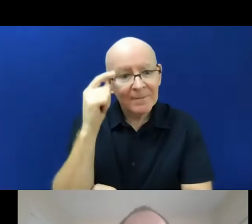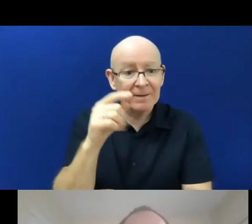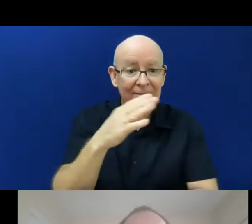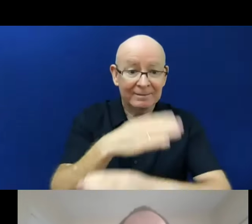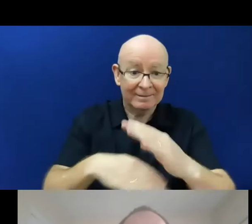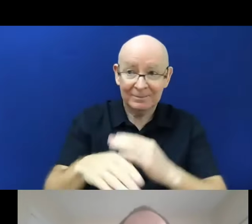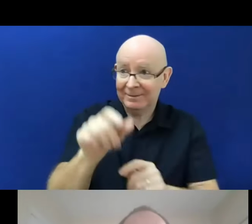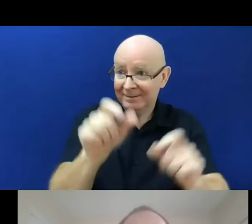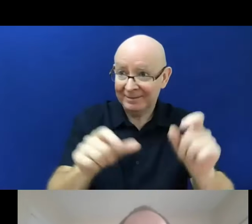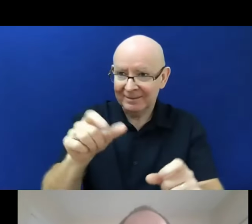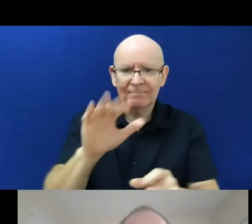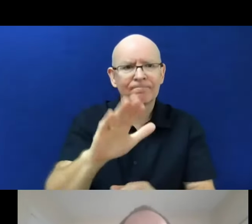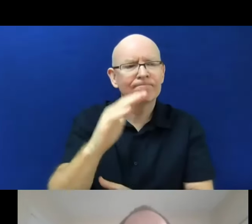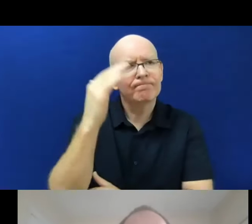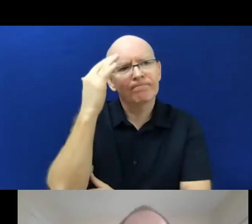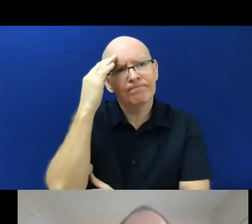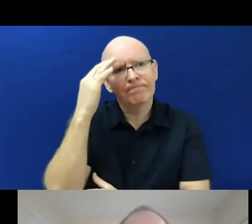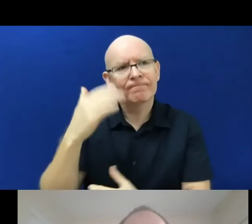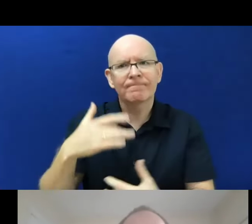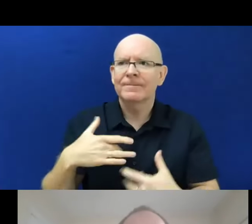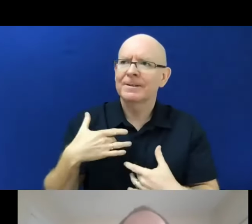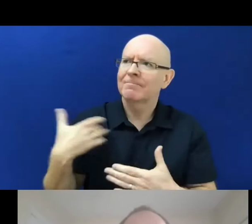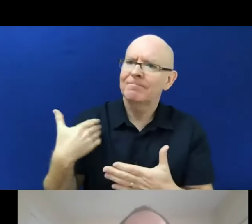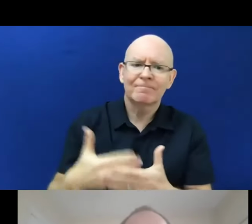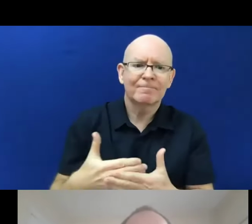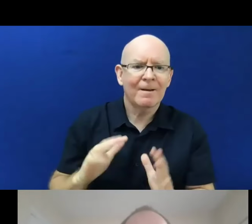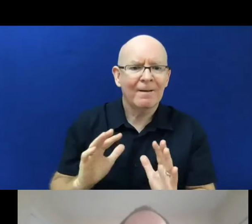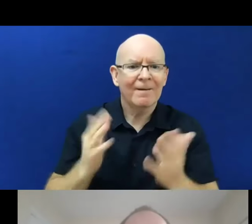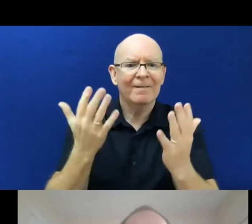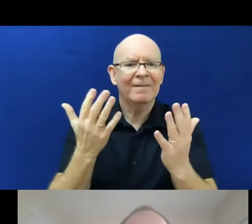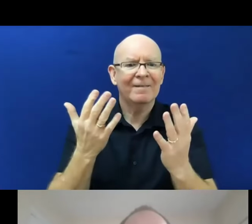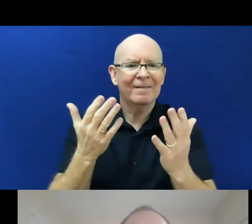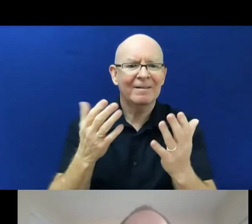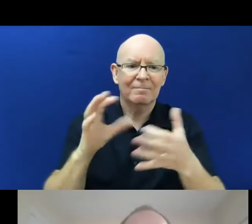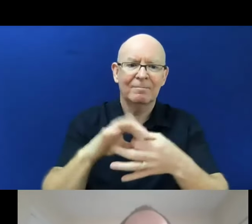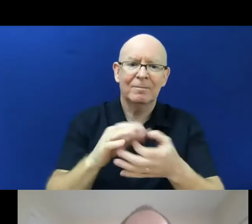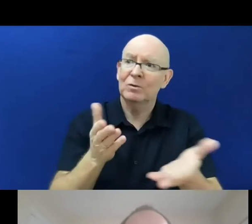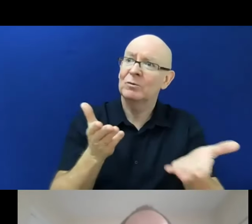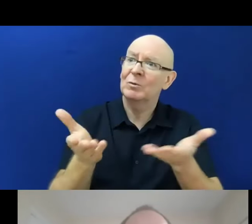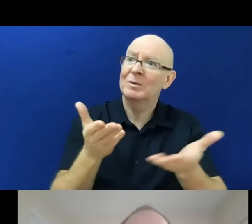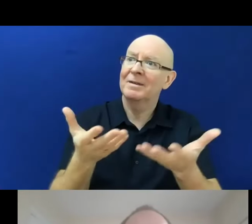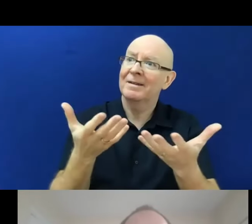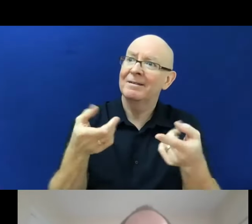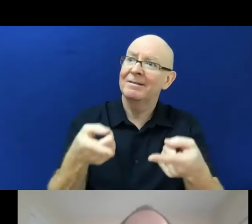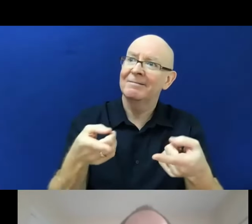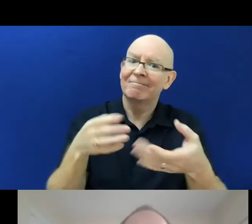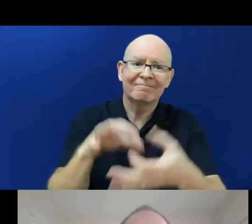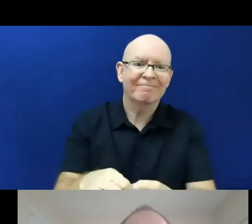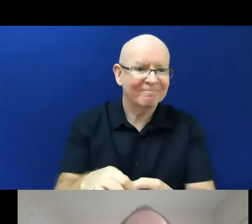them. So they do not reflect the lived experience of disabled people themselves. They actually reflect